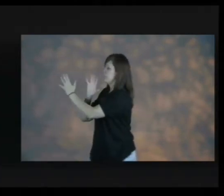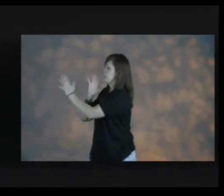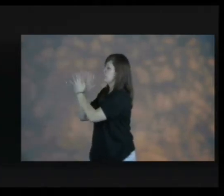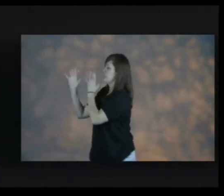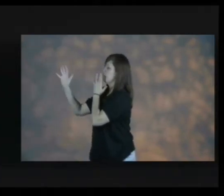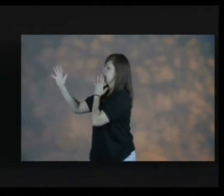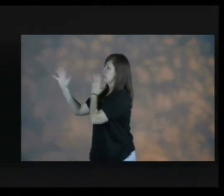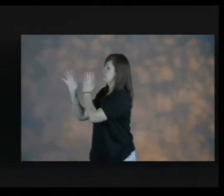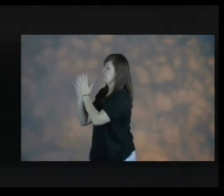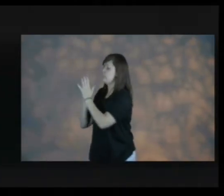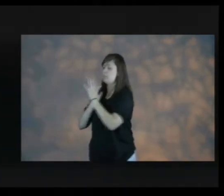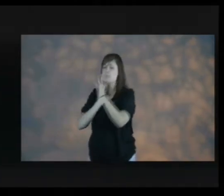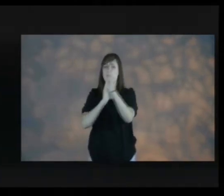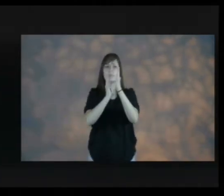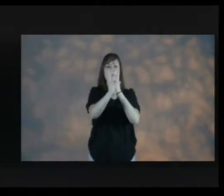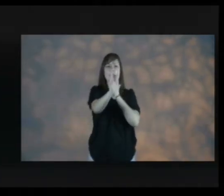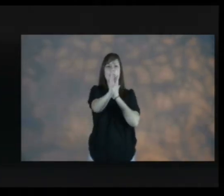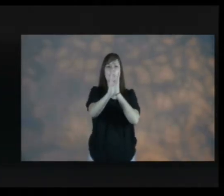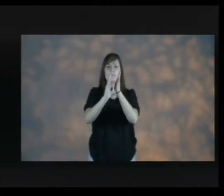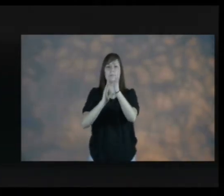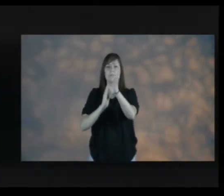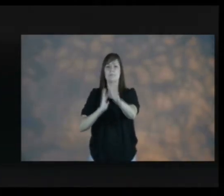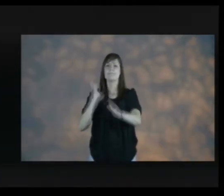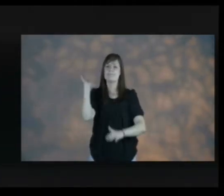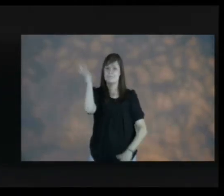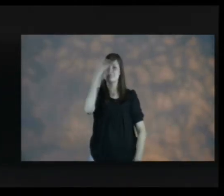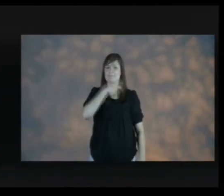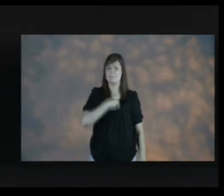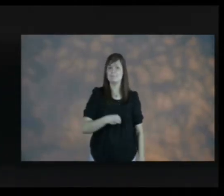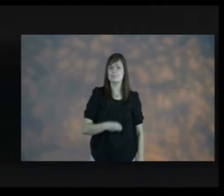She's not in black and white. She's just really pale.